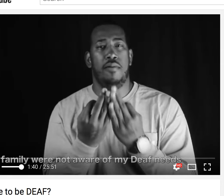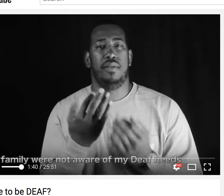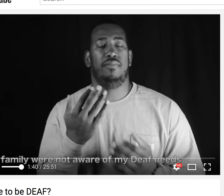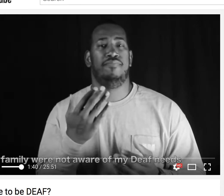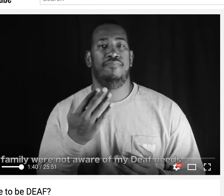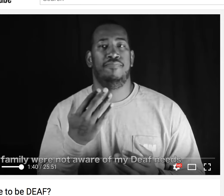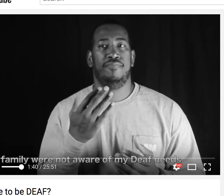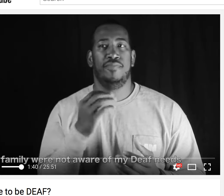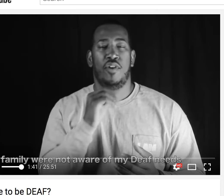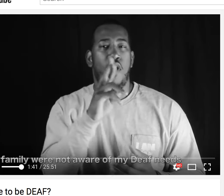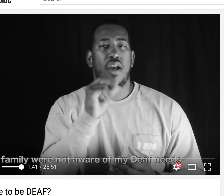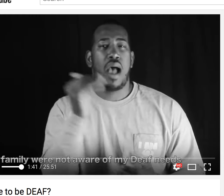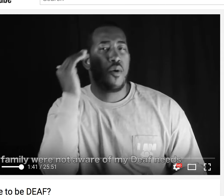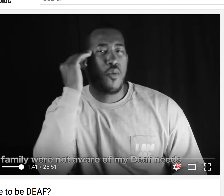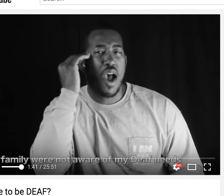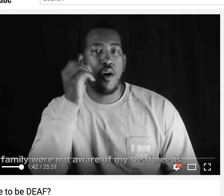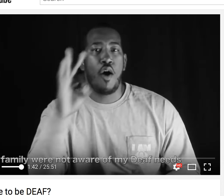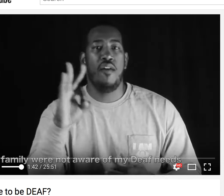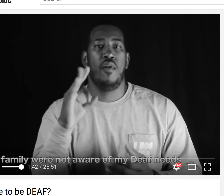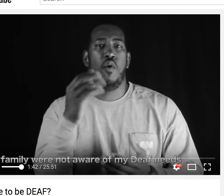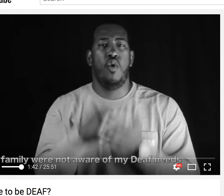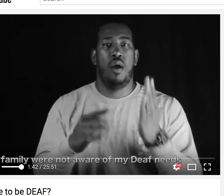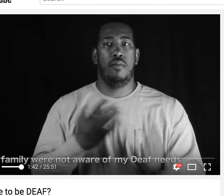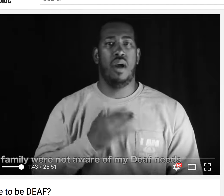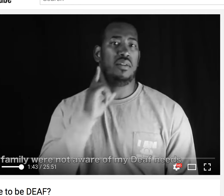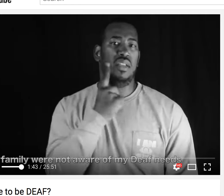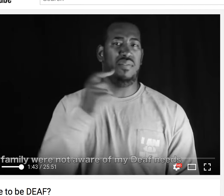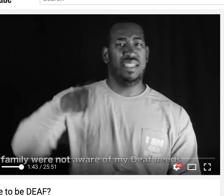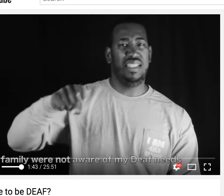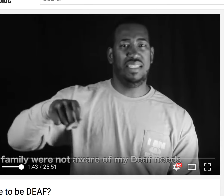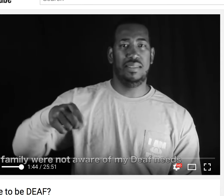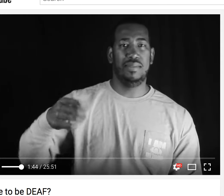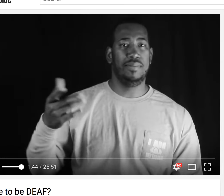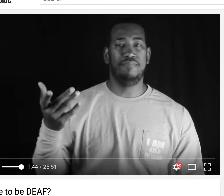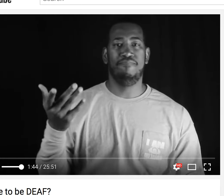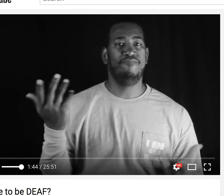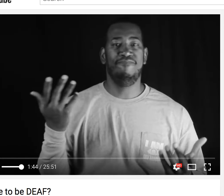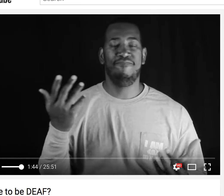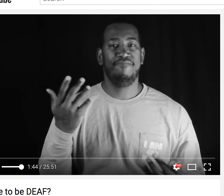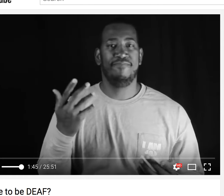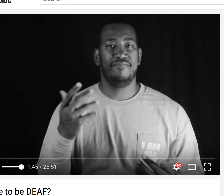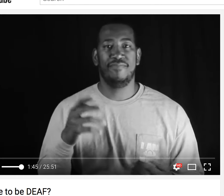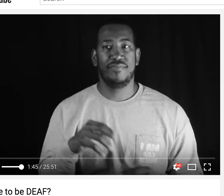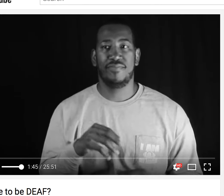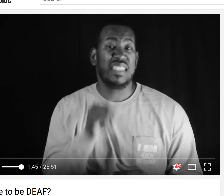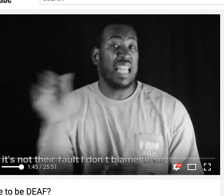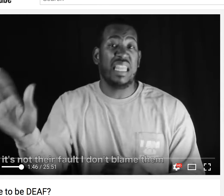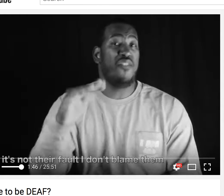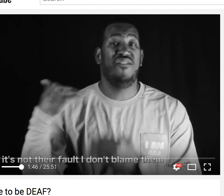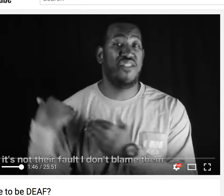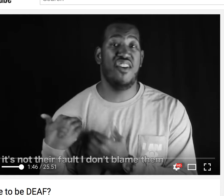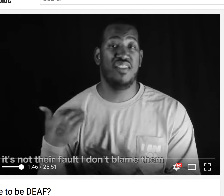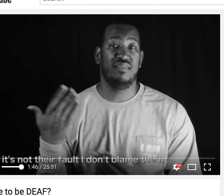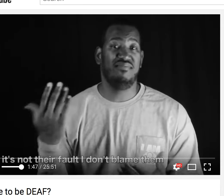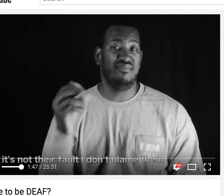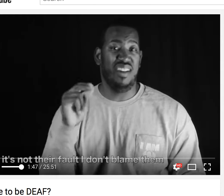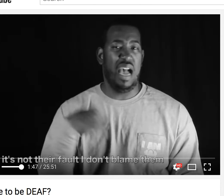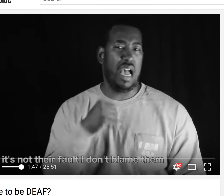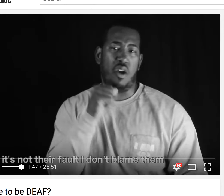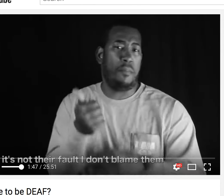So in my house, in my family, they don't really know of my deaf needs. It's not